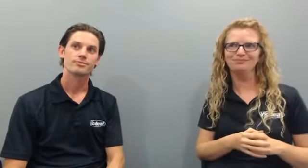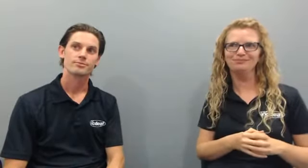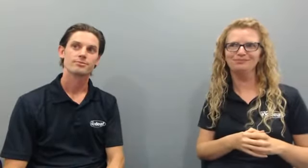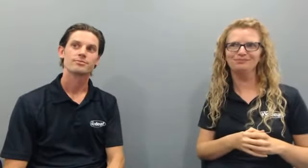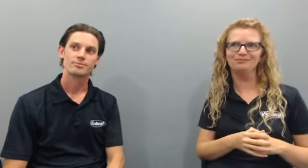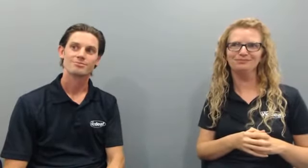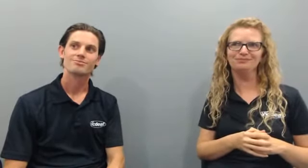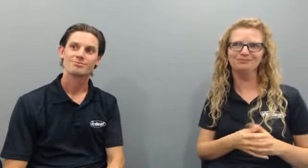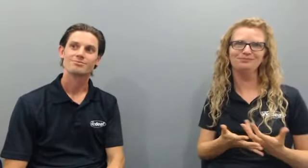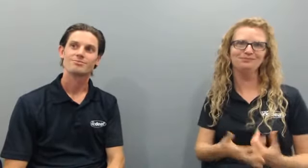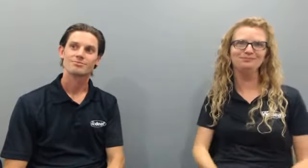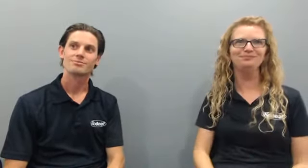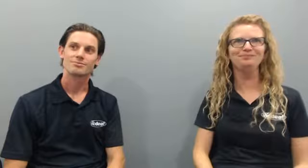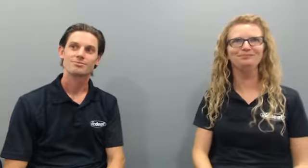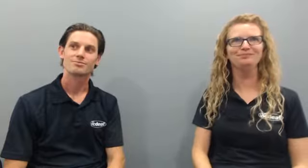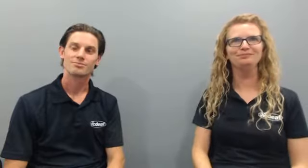would be a local Australian interpreter.